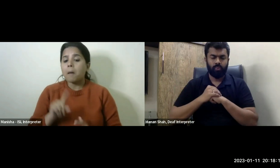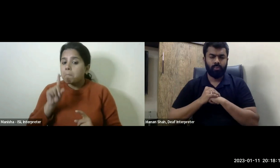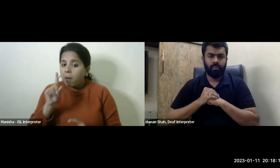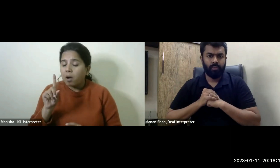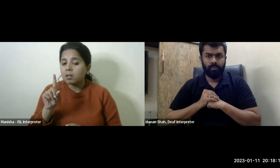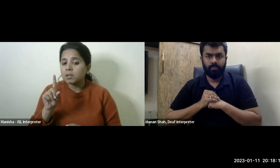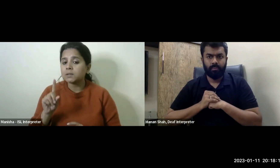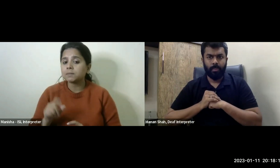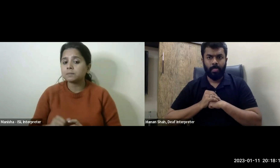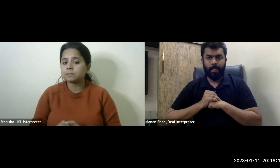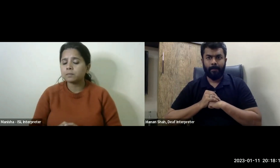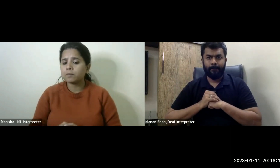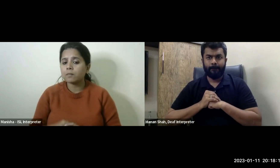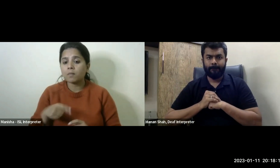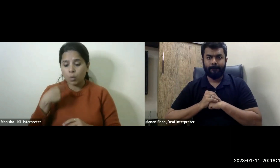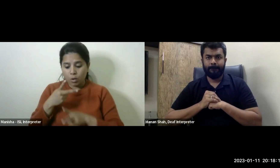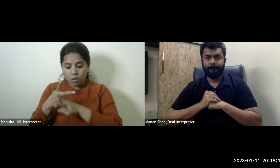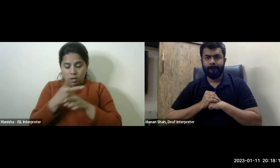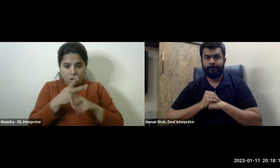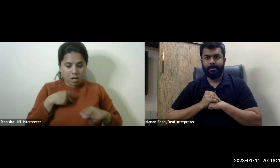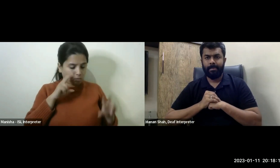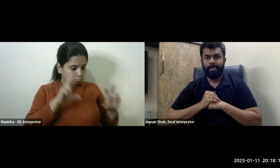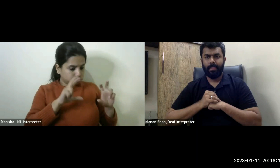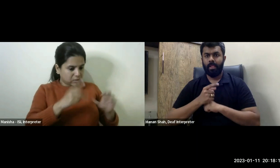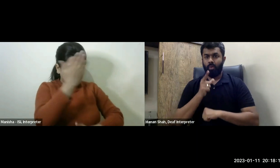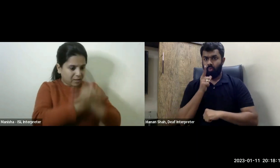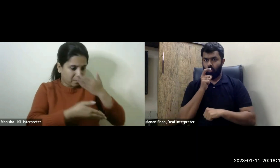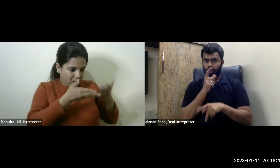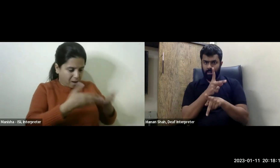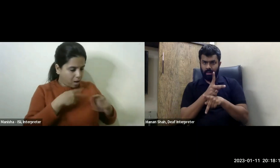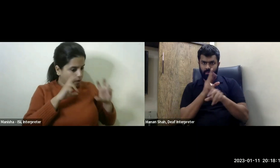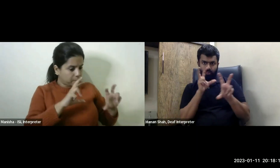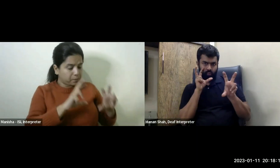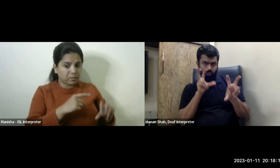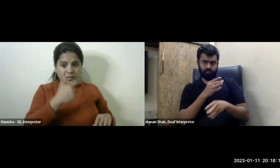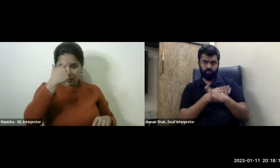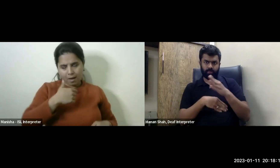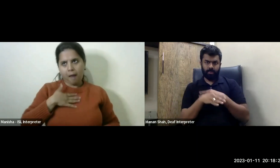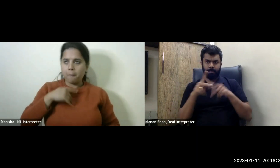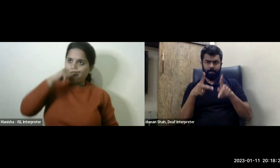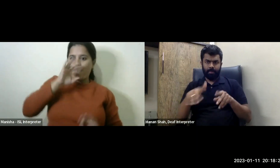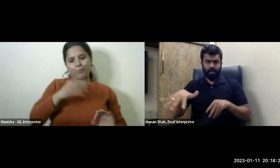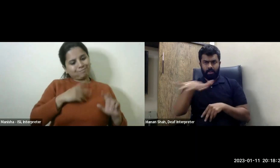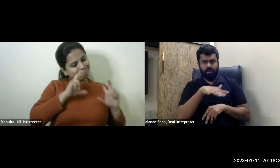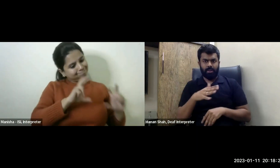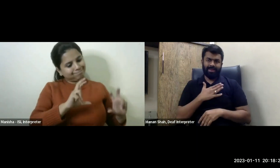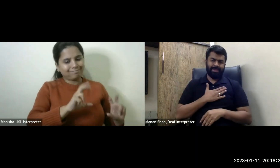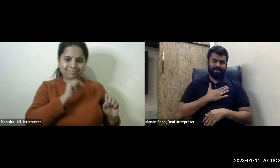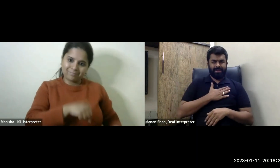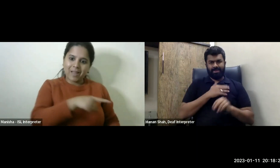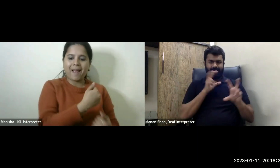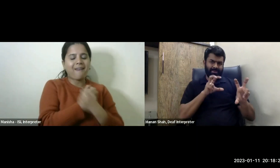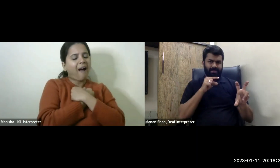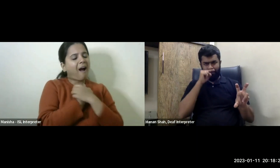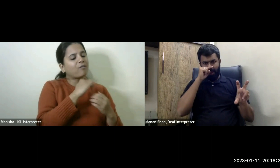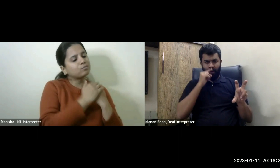Unfortunately, the caring has, even though it is, they are very proud to be caring for someone they love